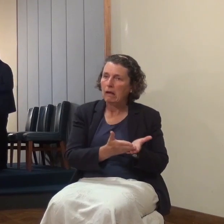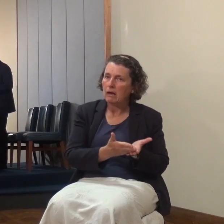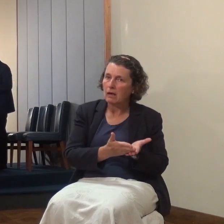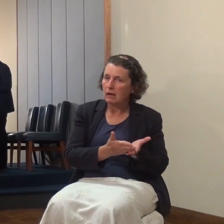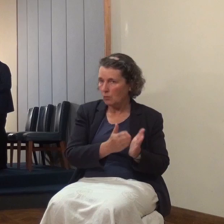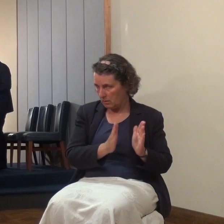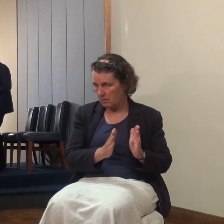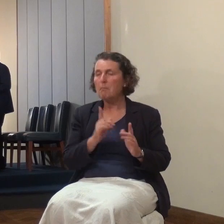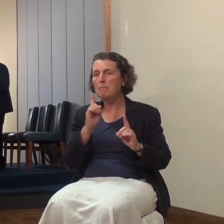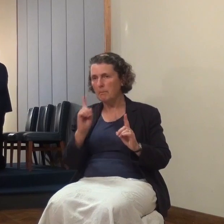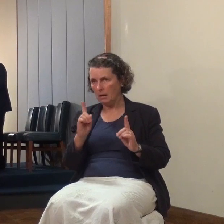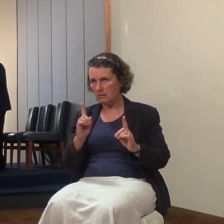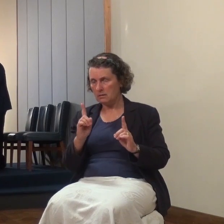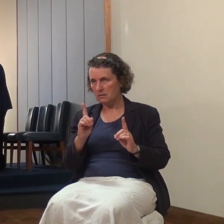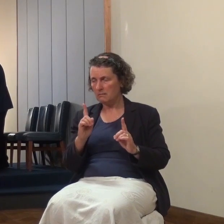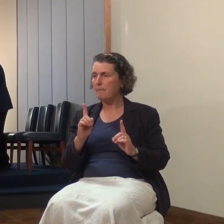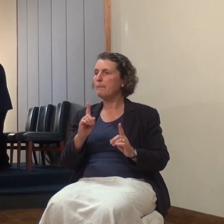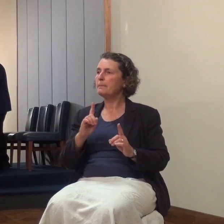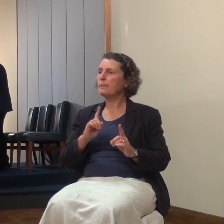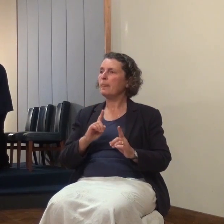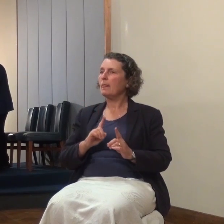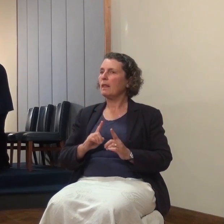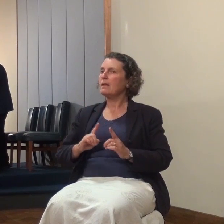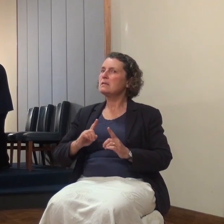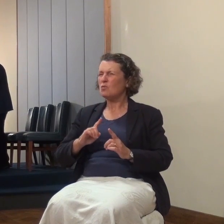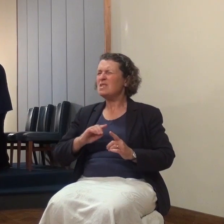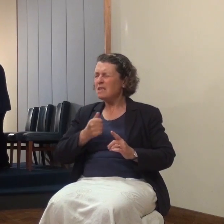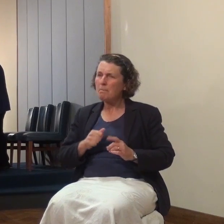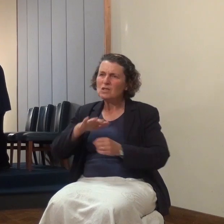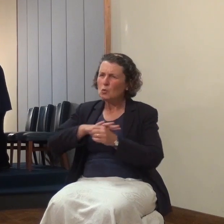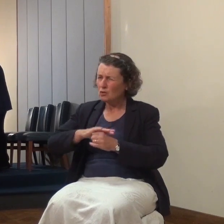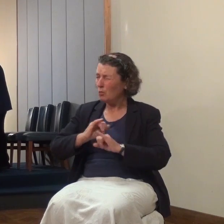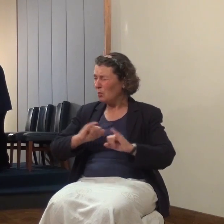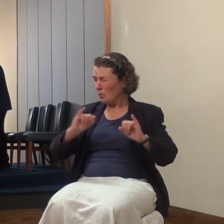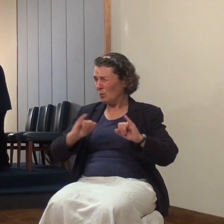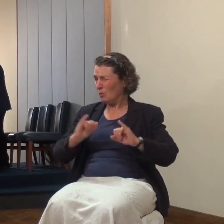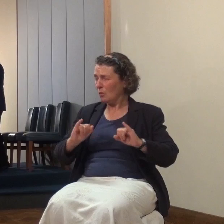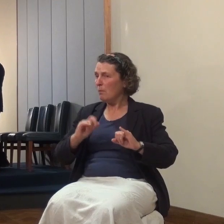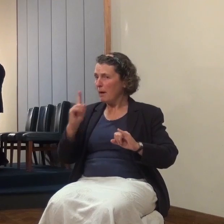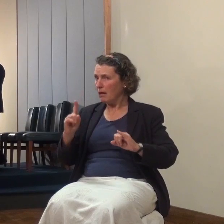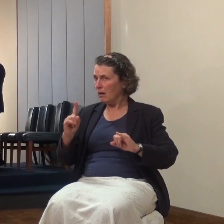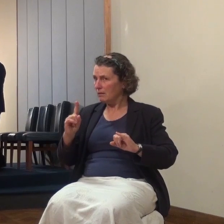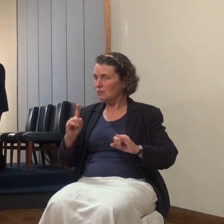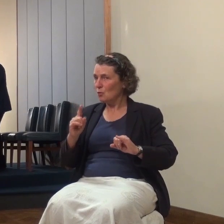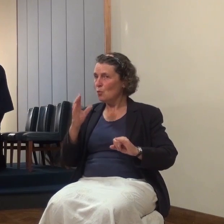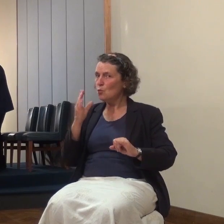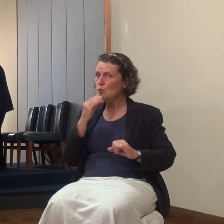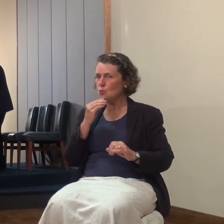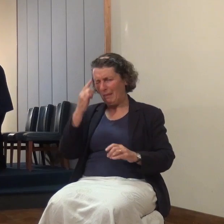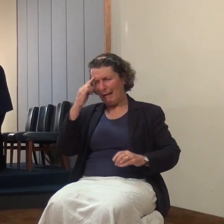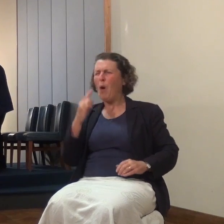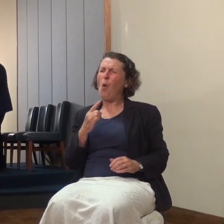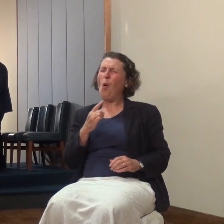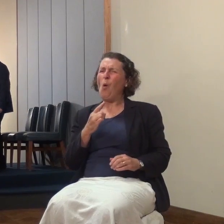provisos. We must not look for too many excuses or ways out. Paul was still